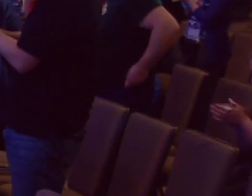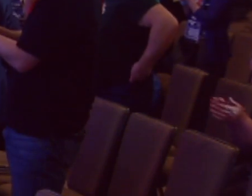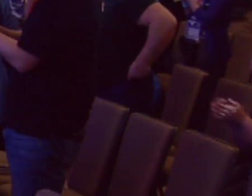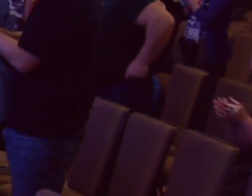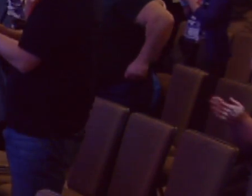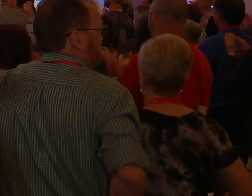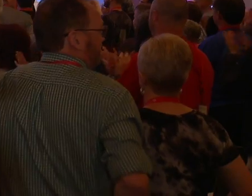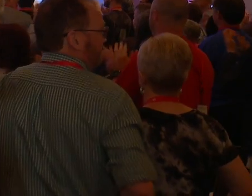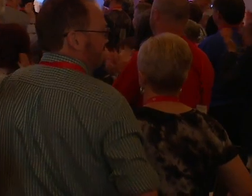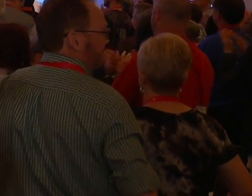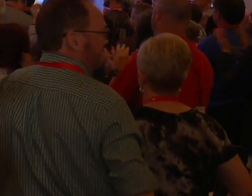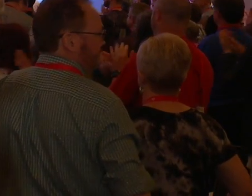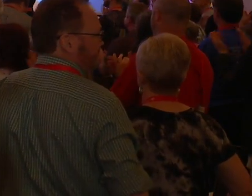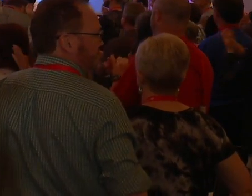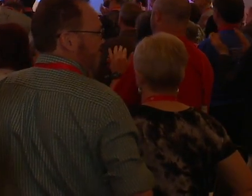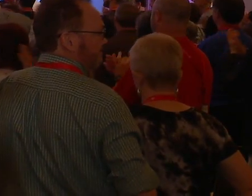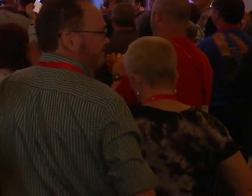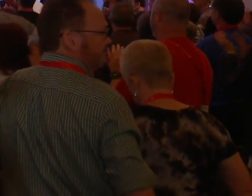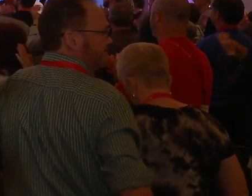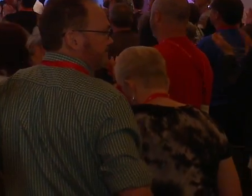so much. Thank you so much.